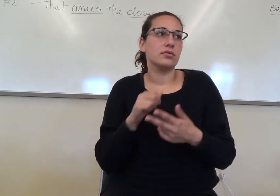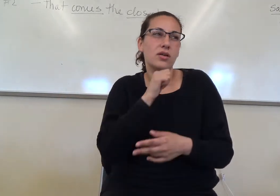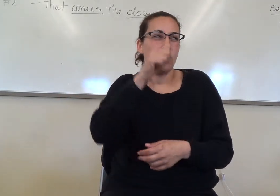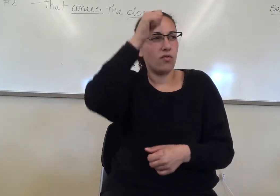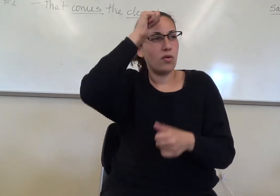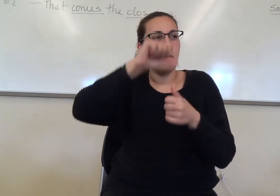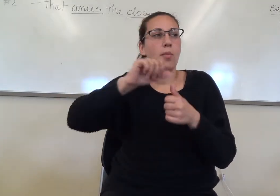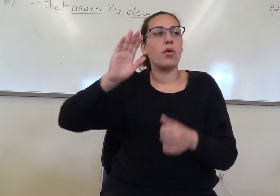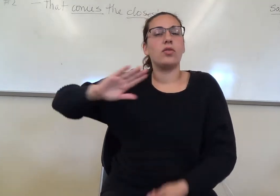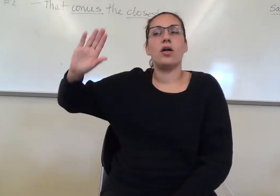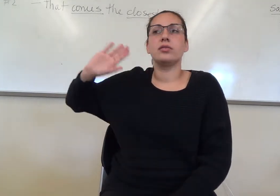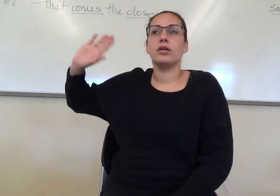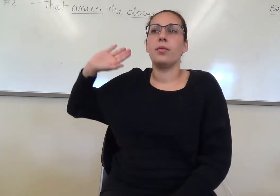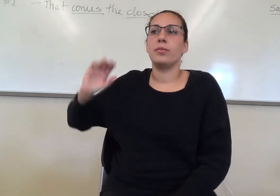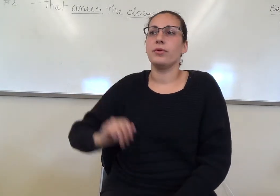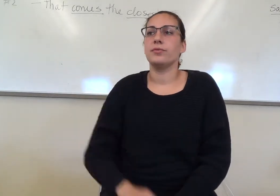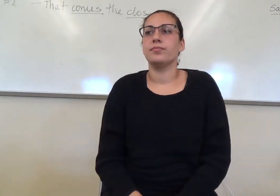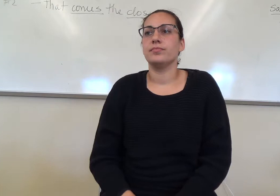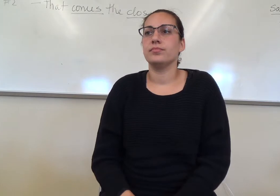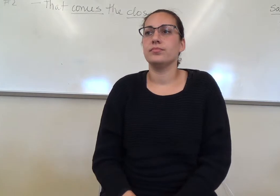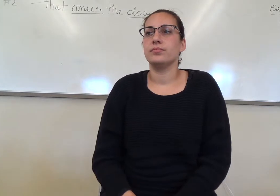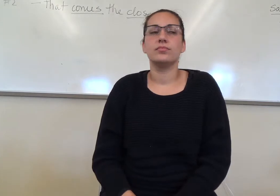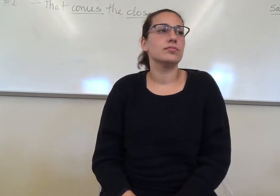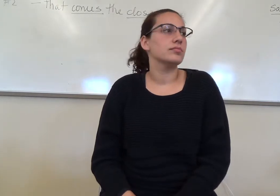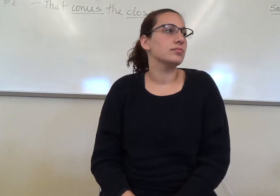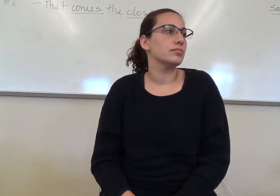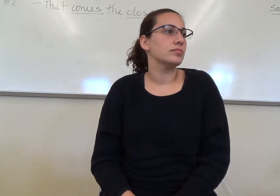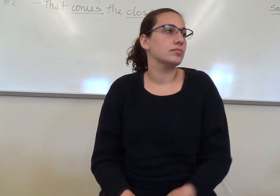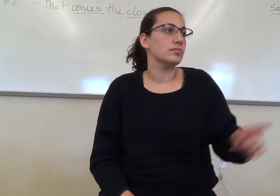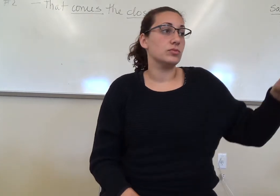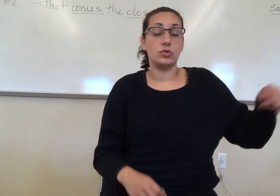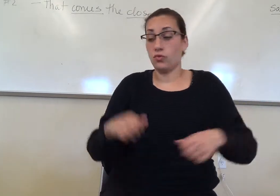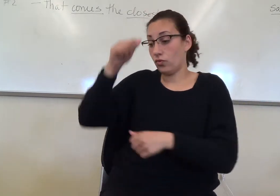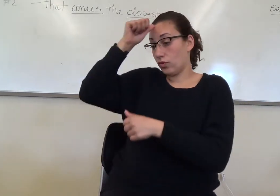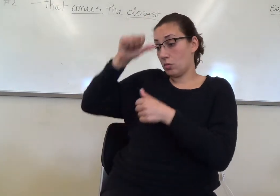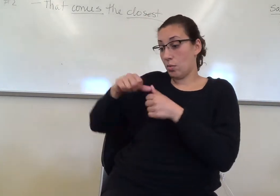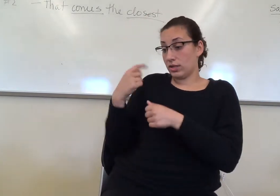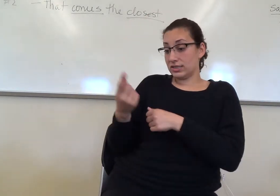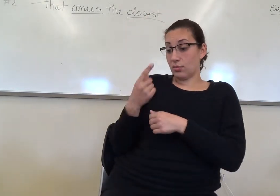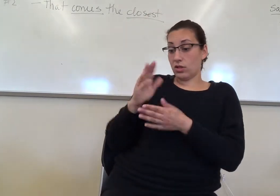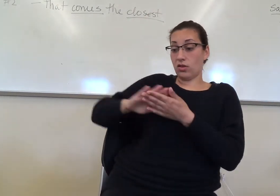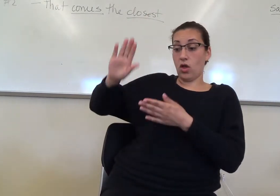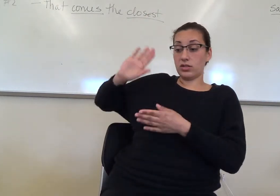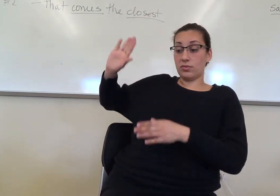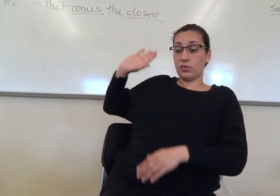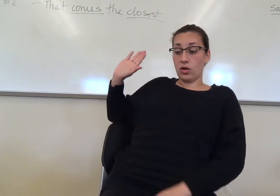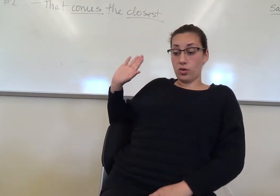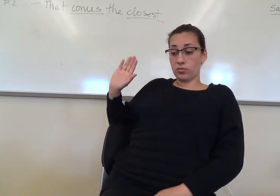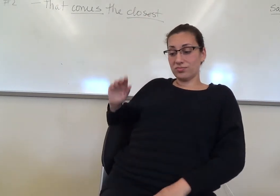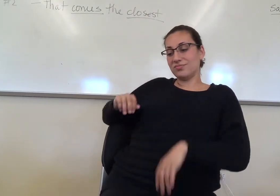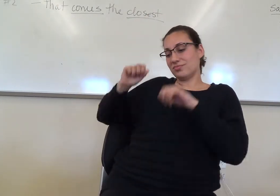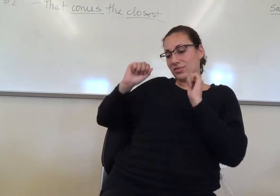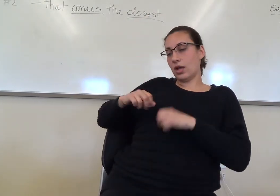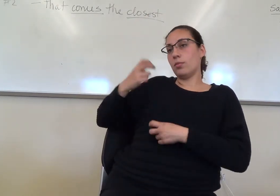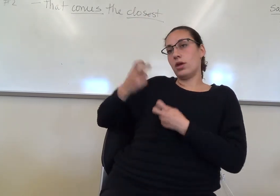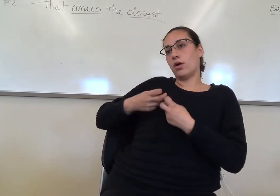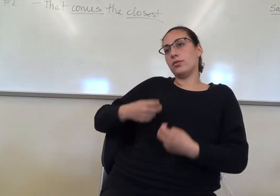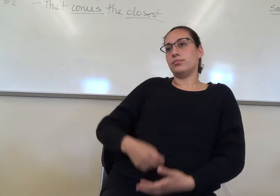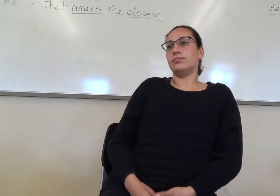ago? Michelle? Remembering something long ago can be different. Yeah, that's it. Yeah, and this is a really good place where